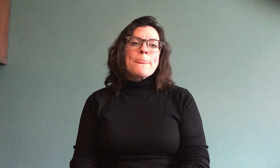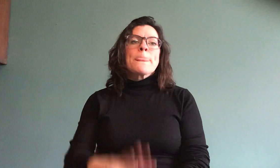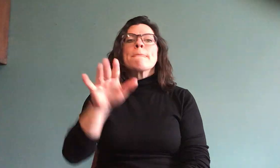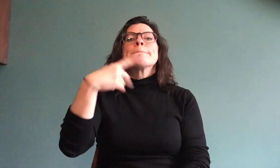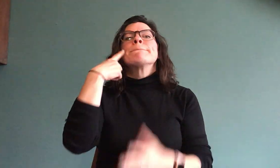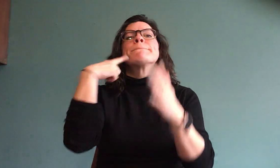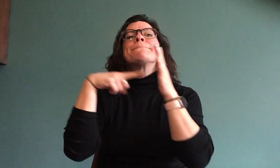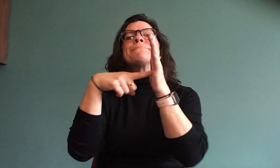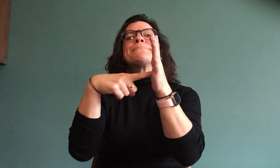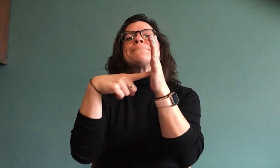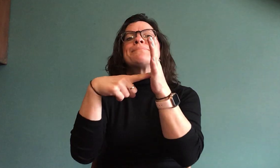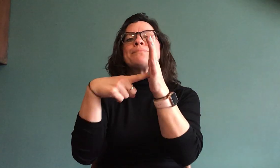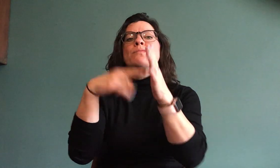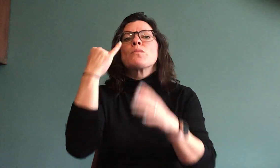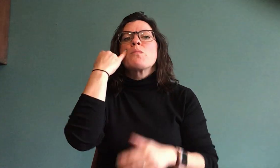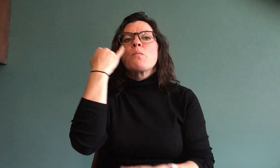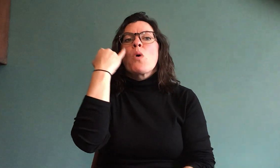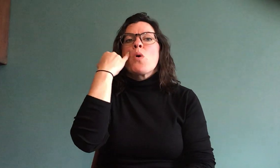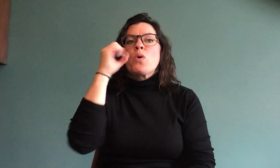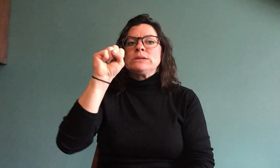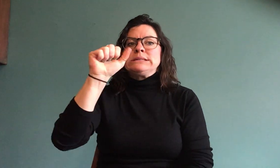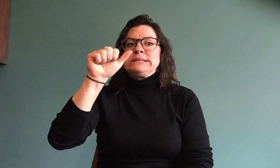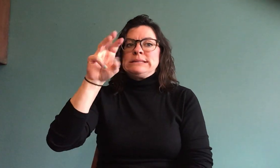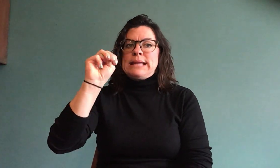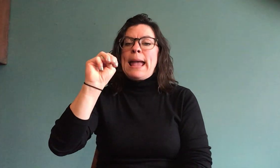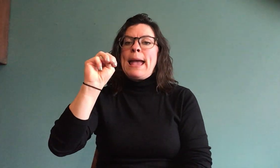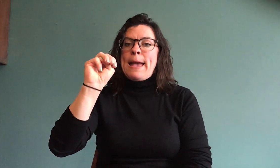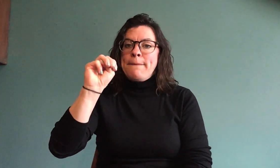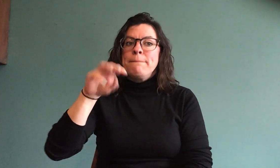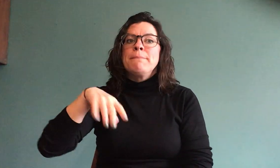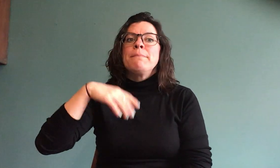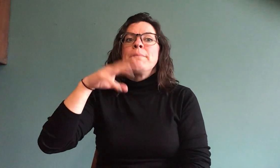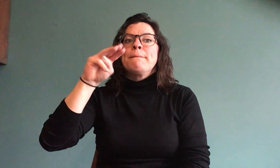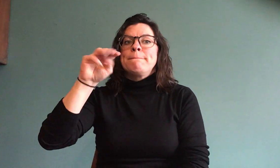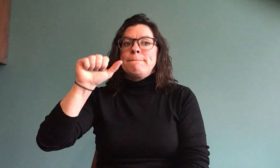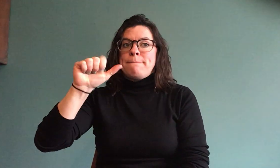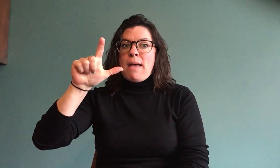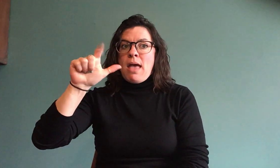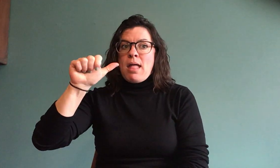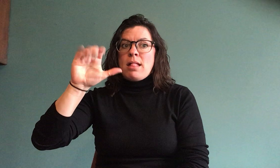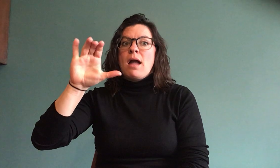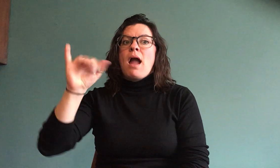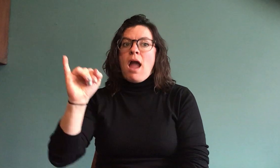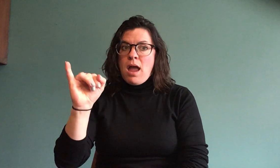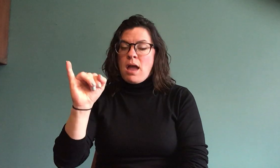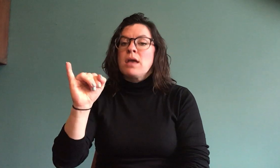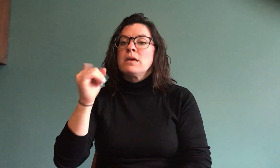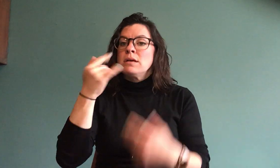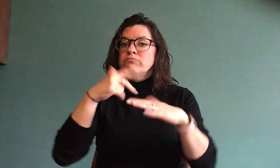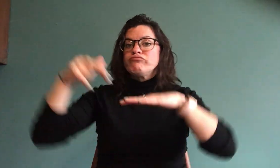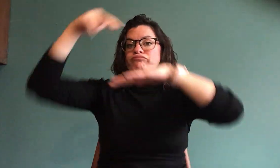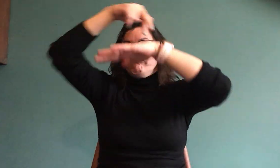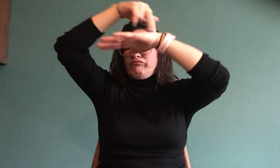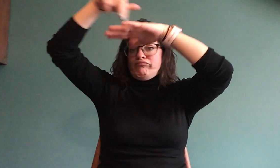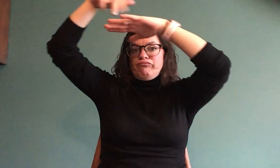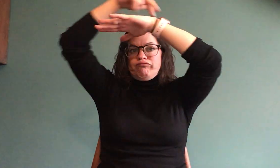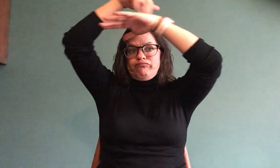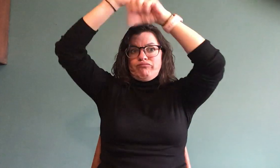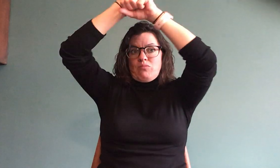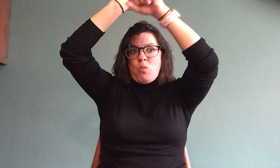too. You want to wear a hard hat? Sure you do, because there's a lot of stuff up in that ceiling. Okay, that's a good point. So